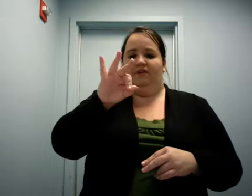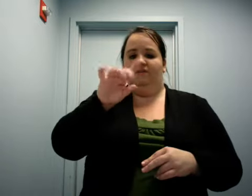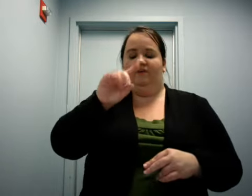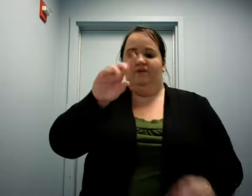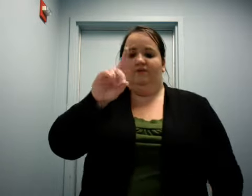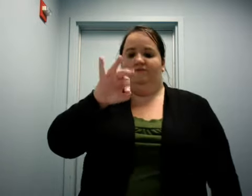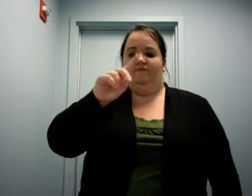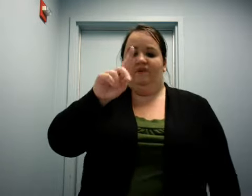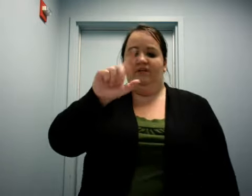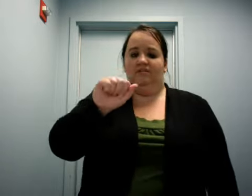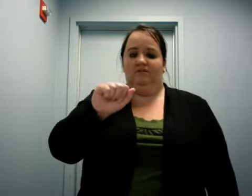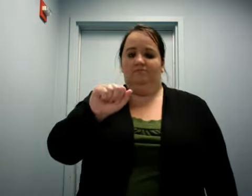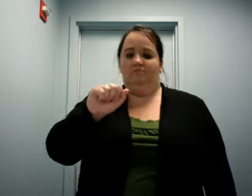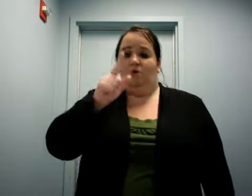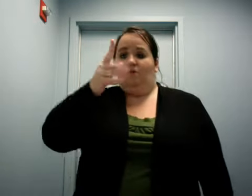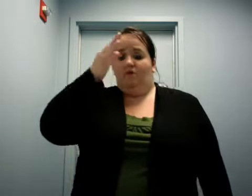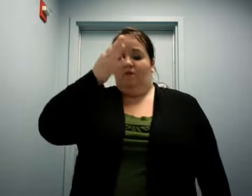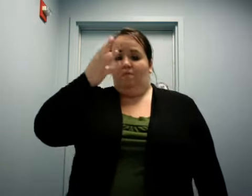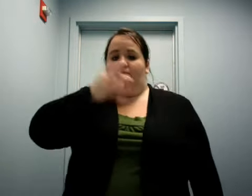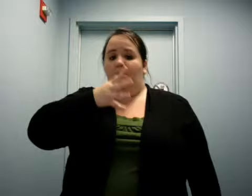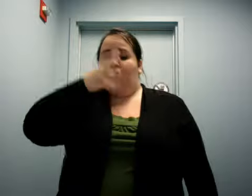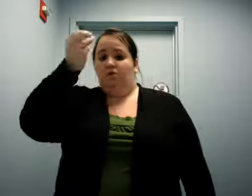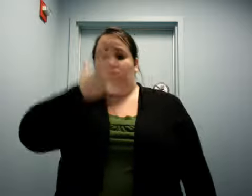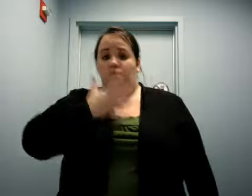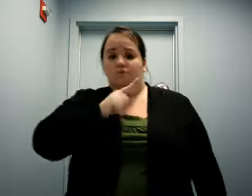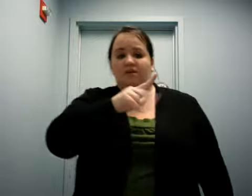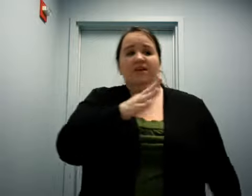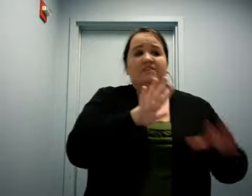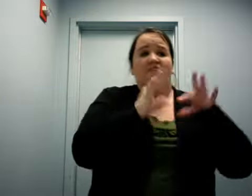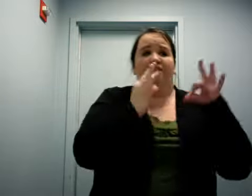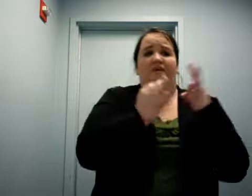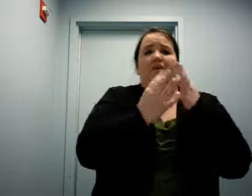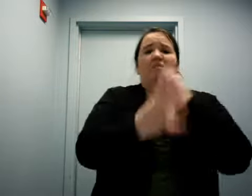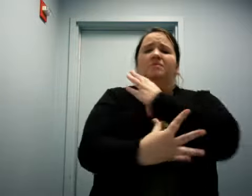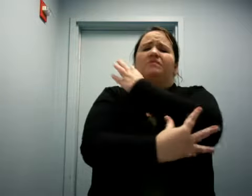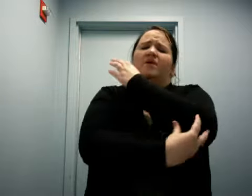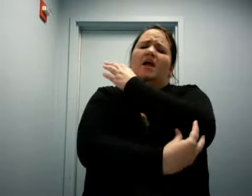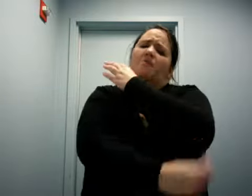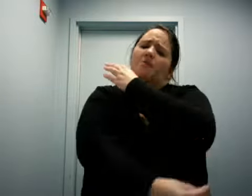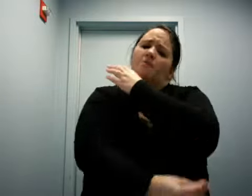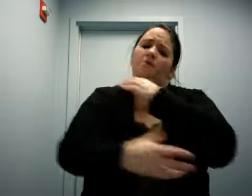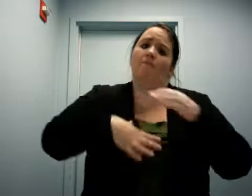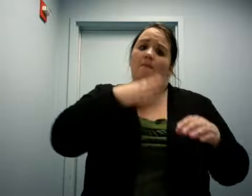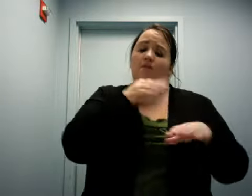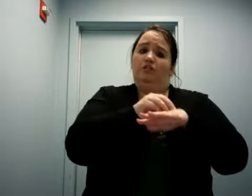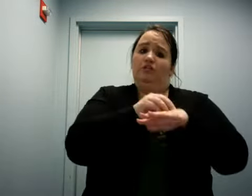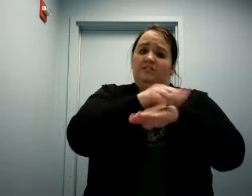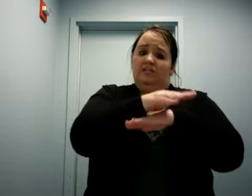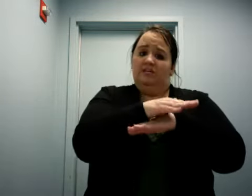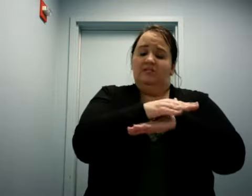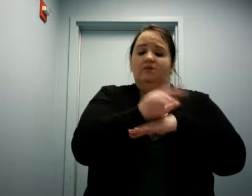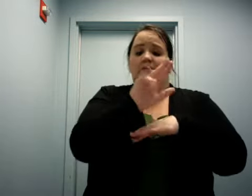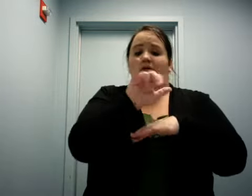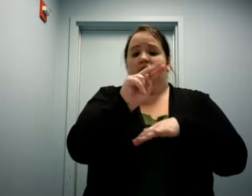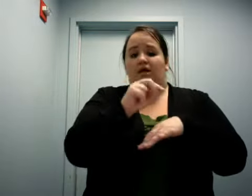was that his family was very poor. My mother sent yams and rice and our old clothes to his family.